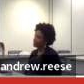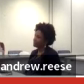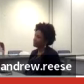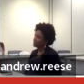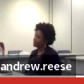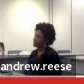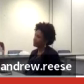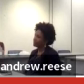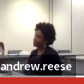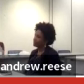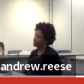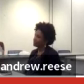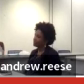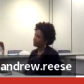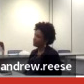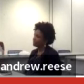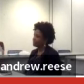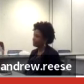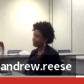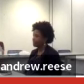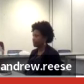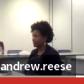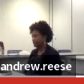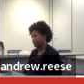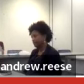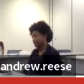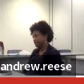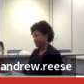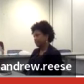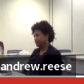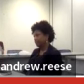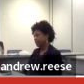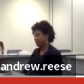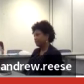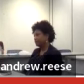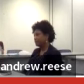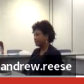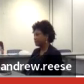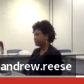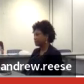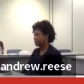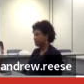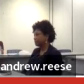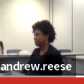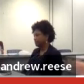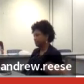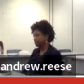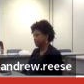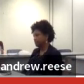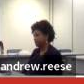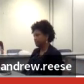vaccine. And the confidentiality of people's information is the same for all their health information. So,